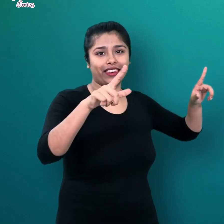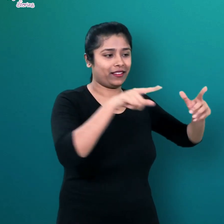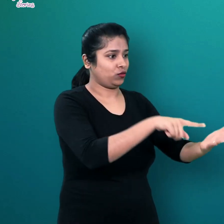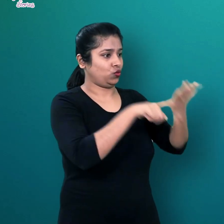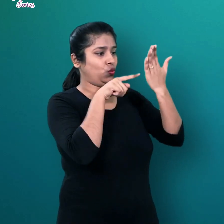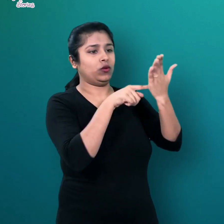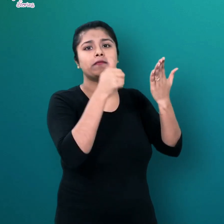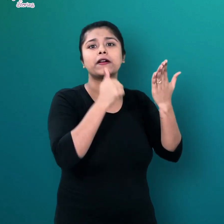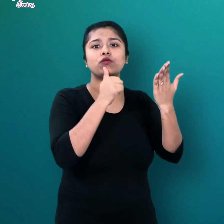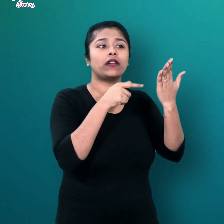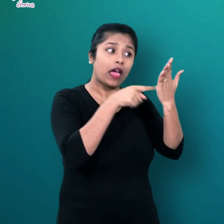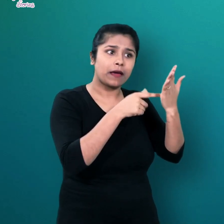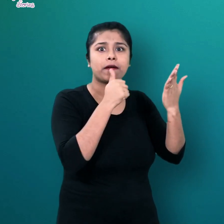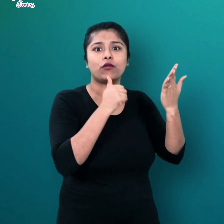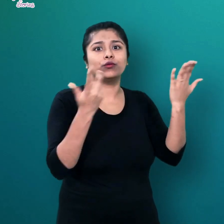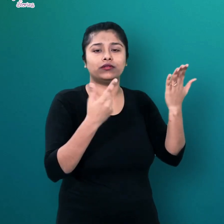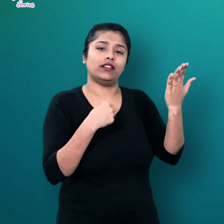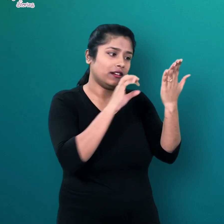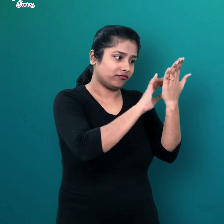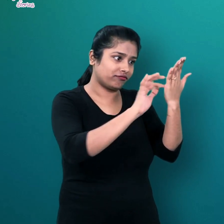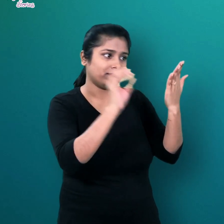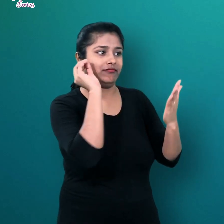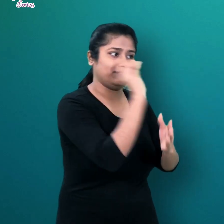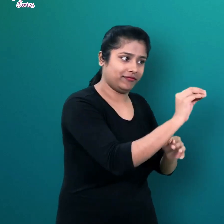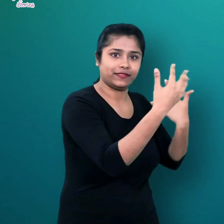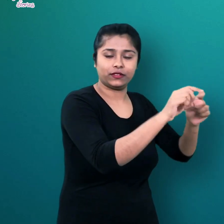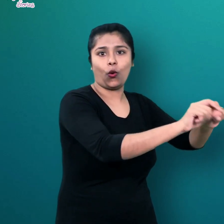To see my work, you have to type the password here.